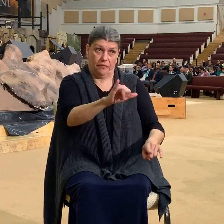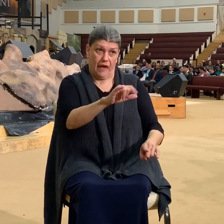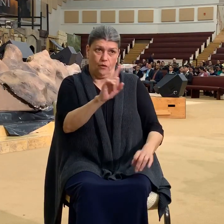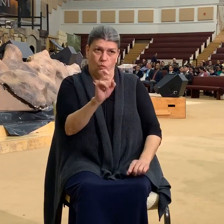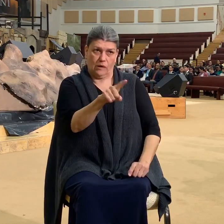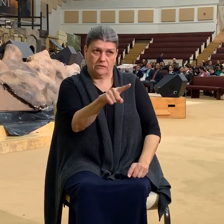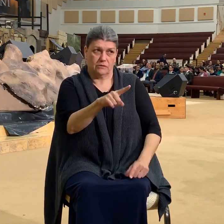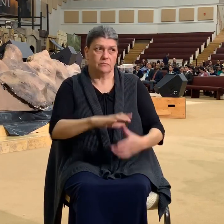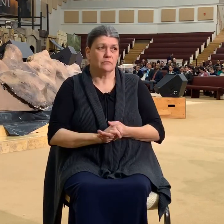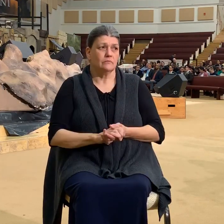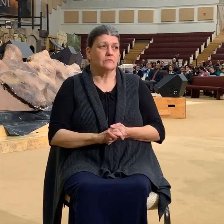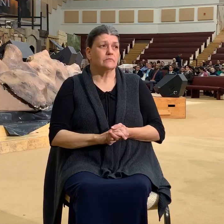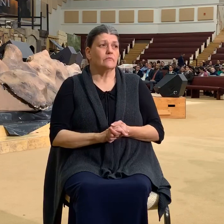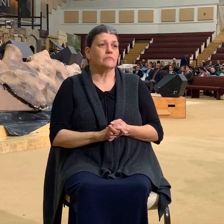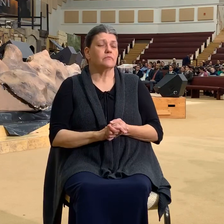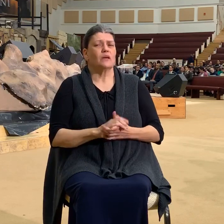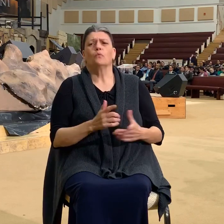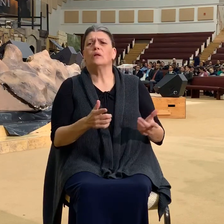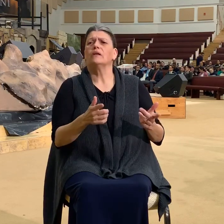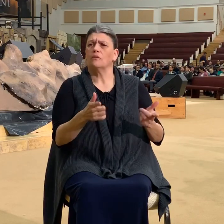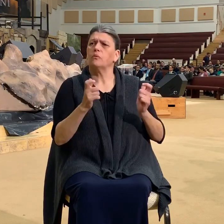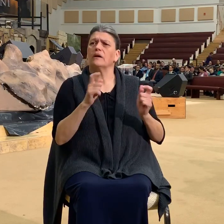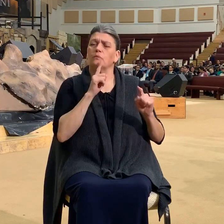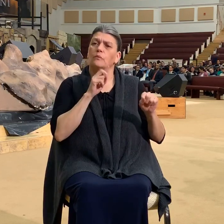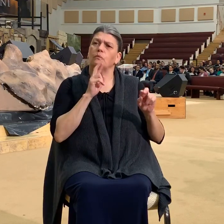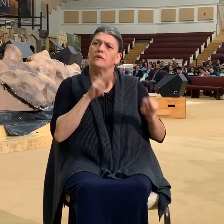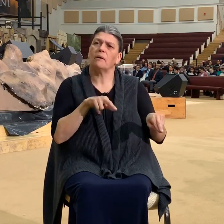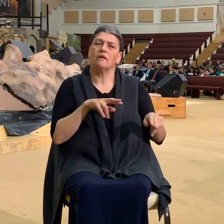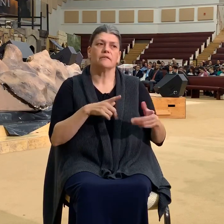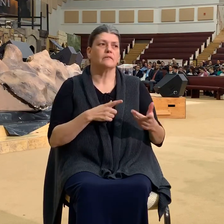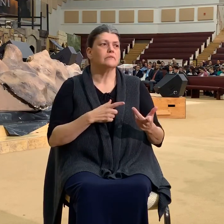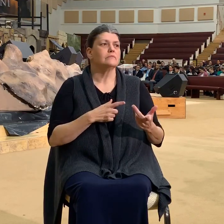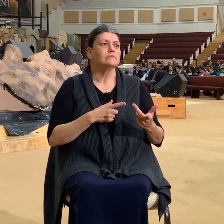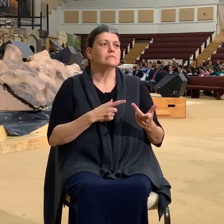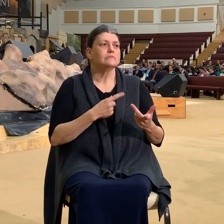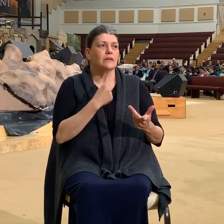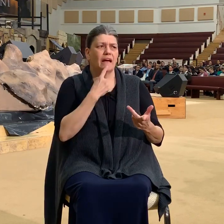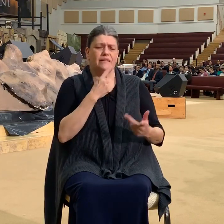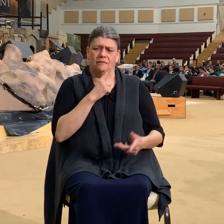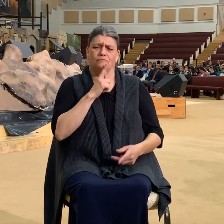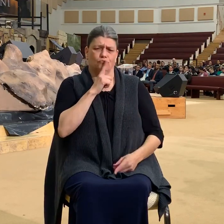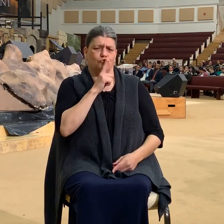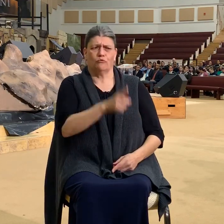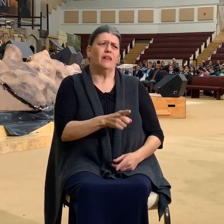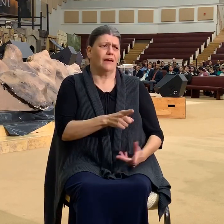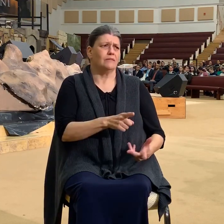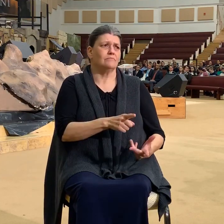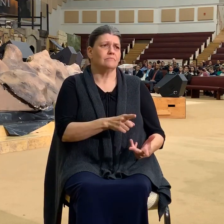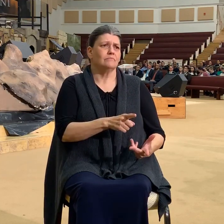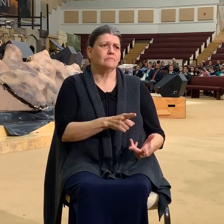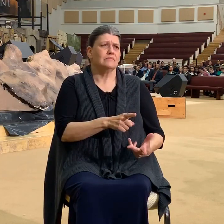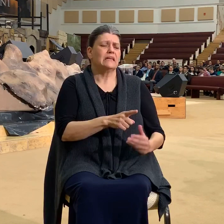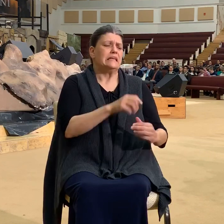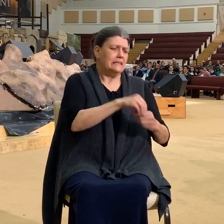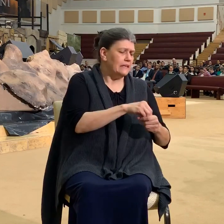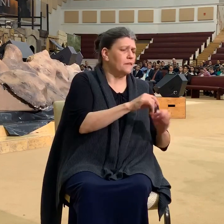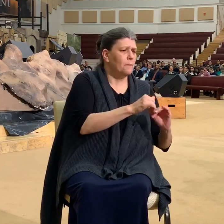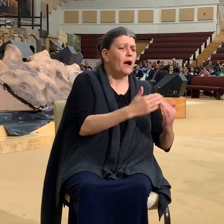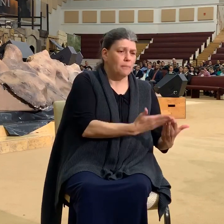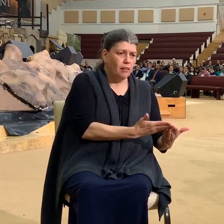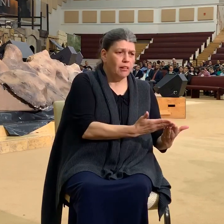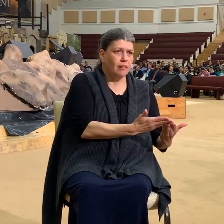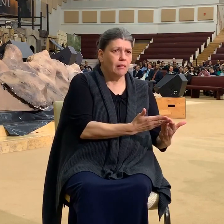And just for a quick response, I would say absolutely. It's biblical. And